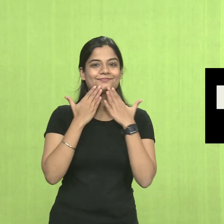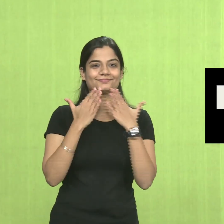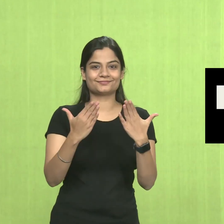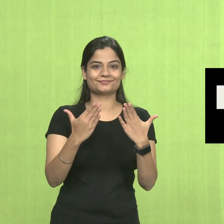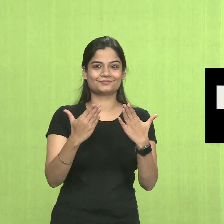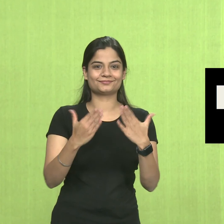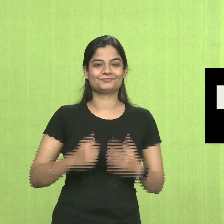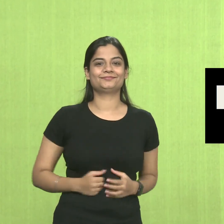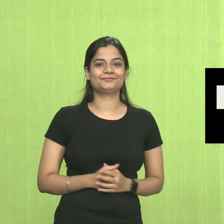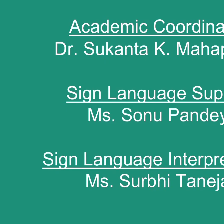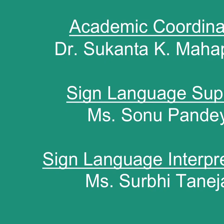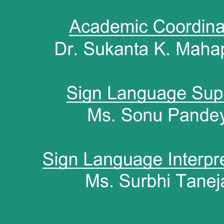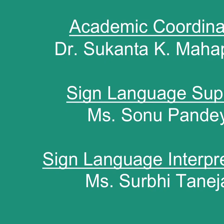Thank you.